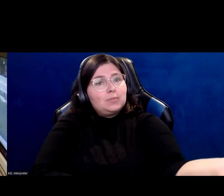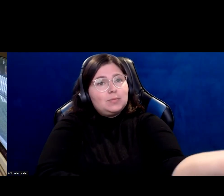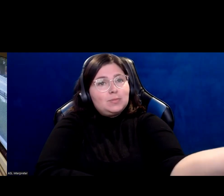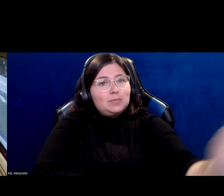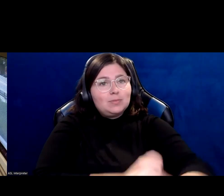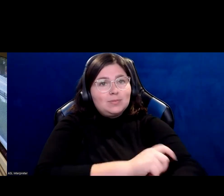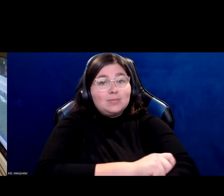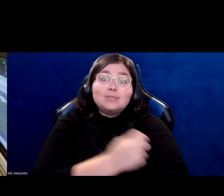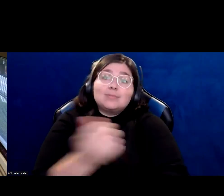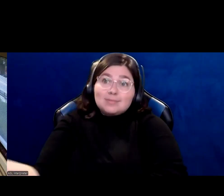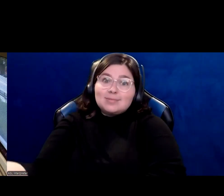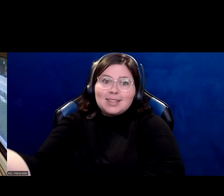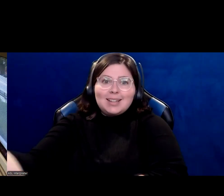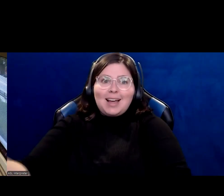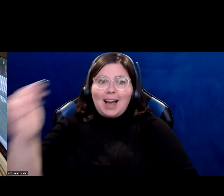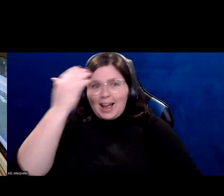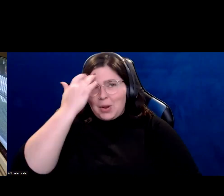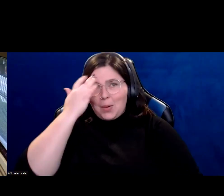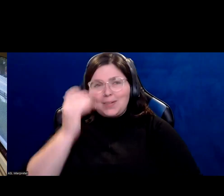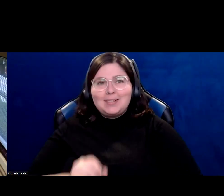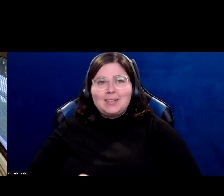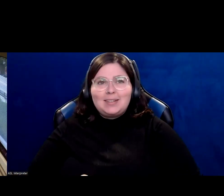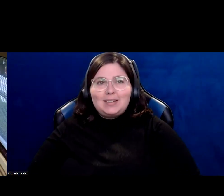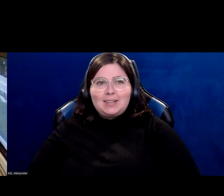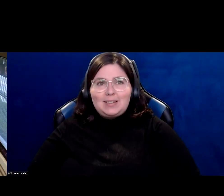I know. I think